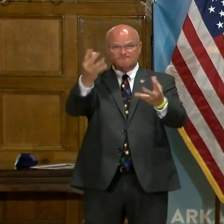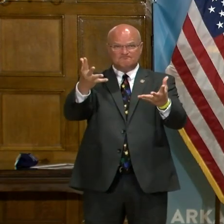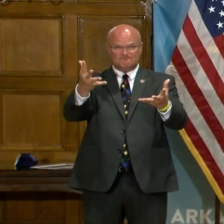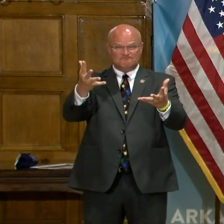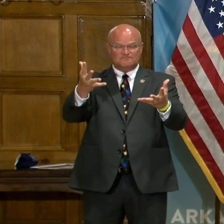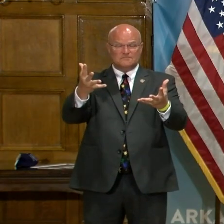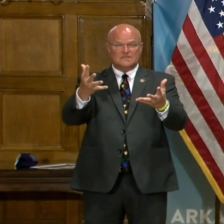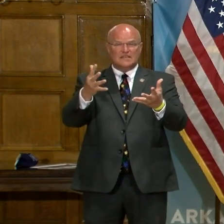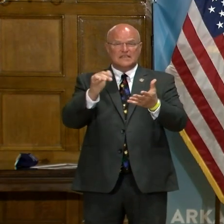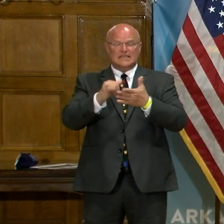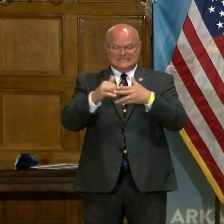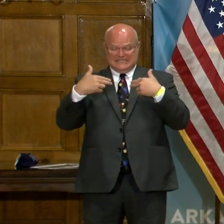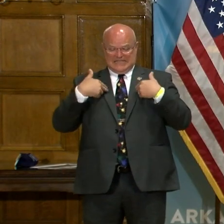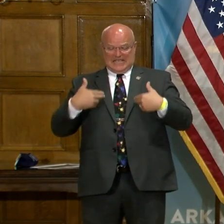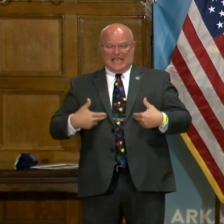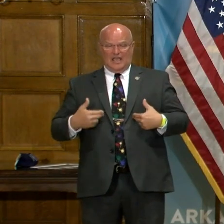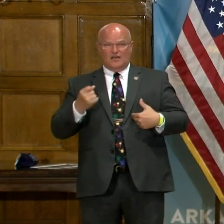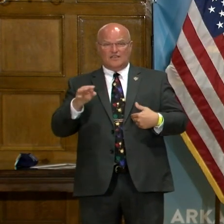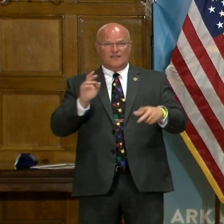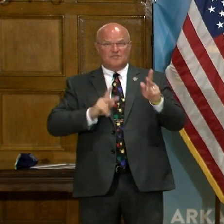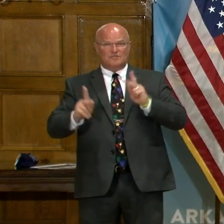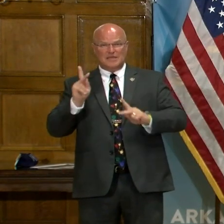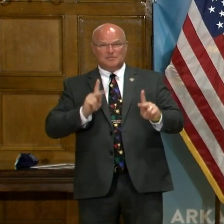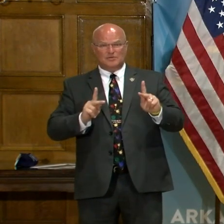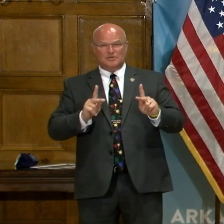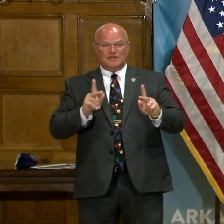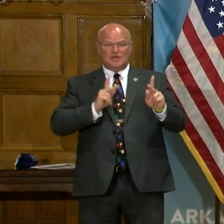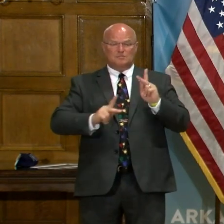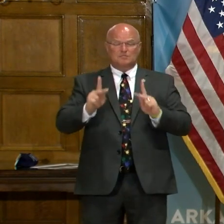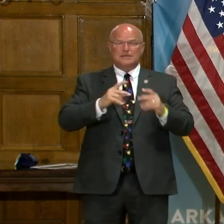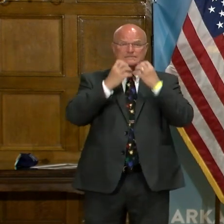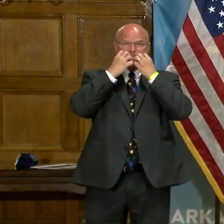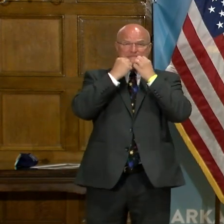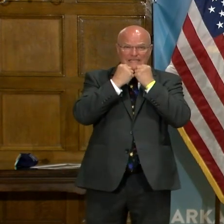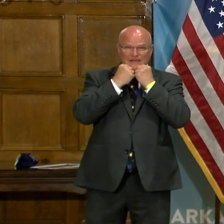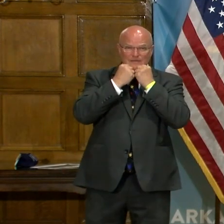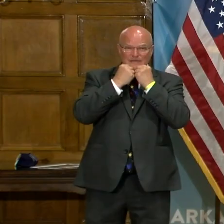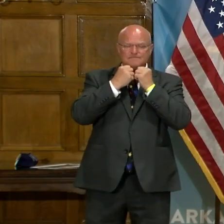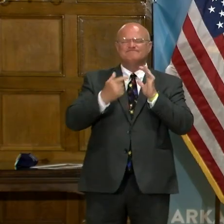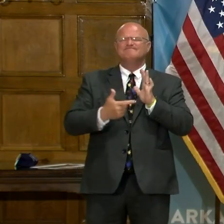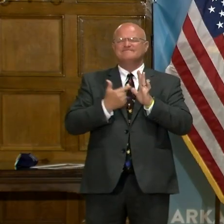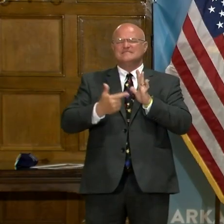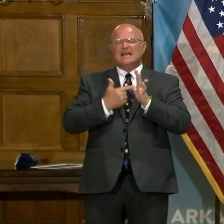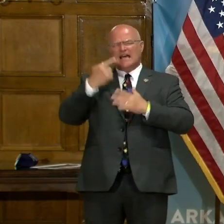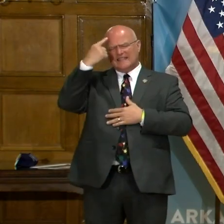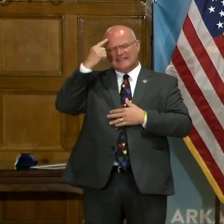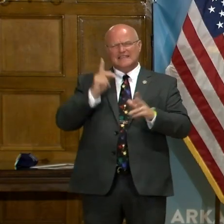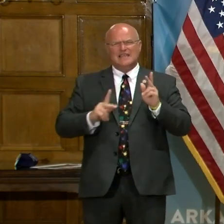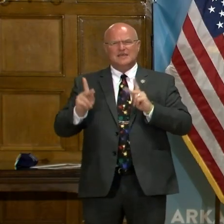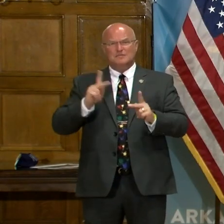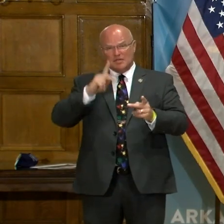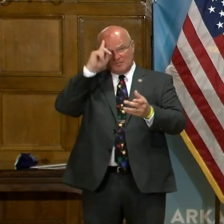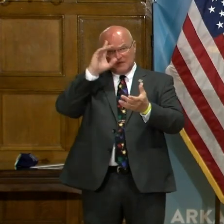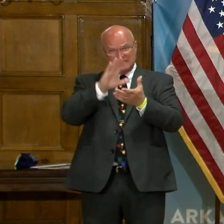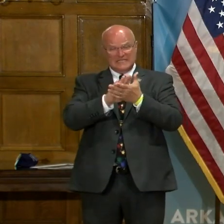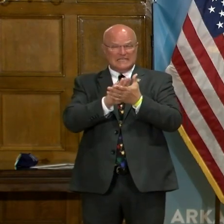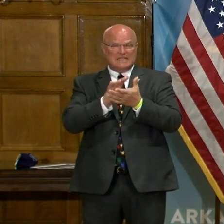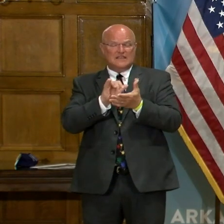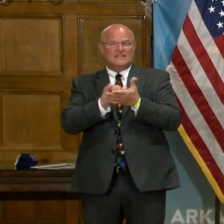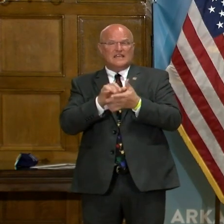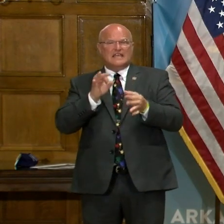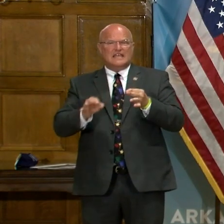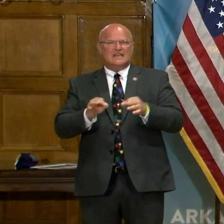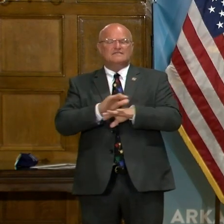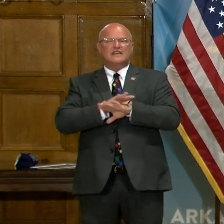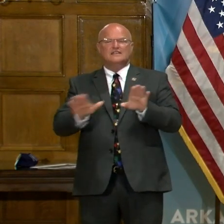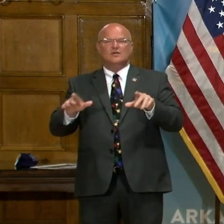because it's the health of people and people that we care about. Sometimes I think that people believe that if